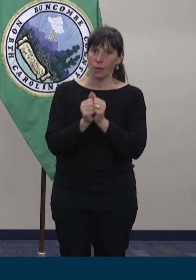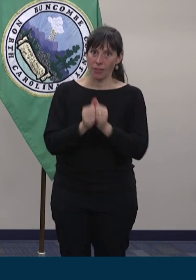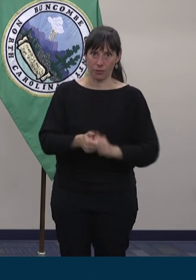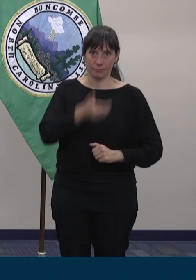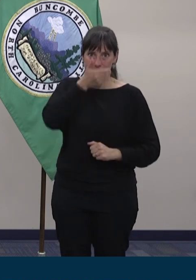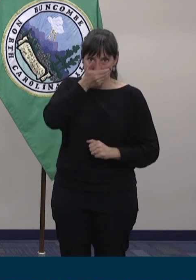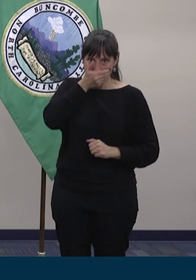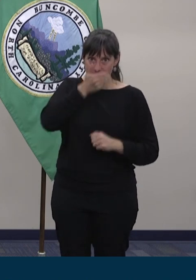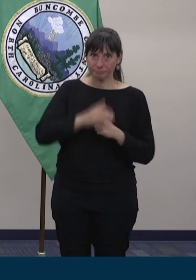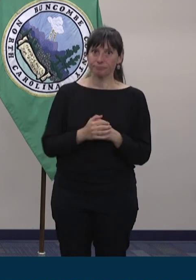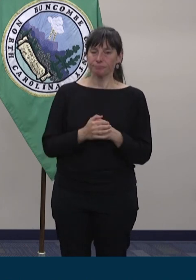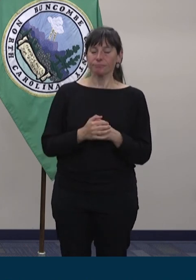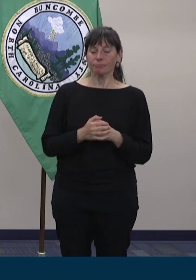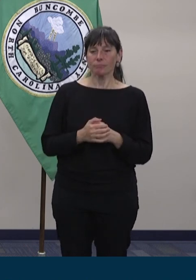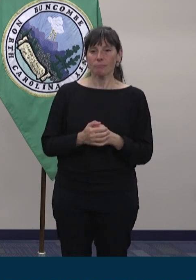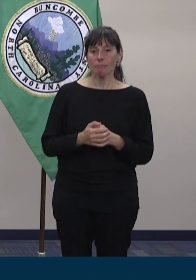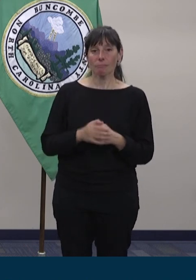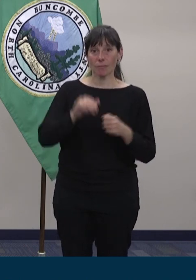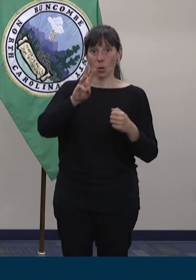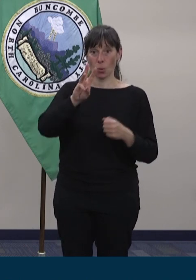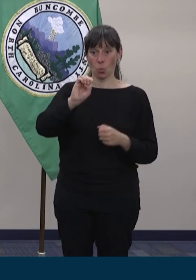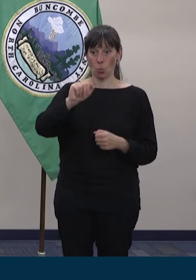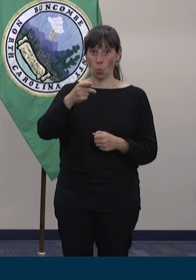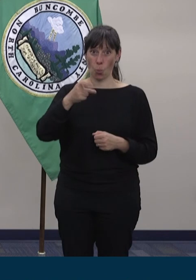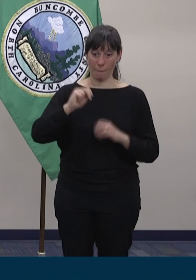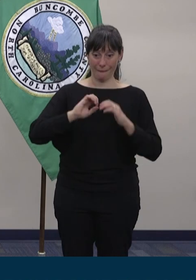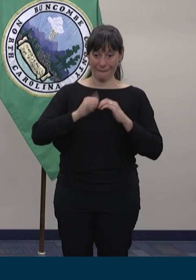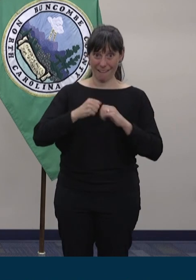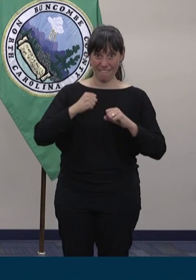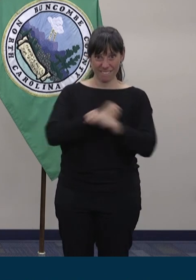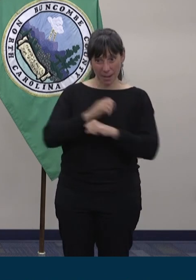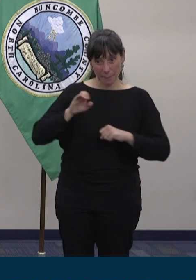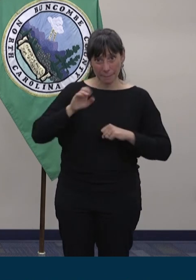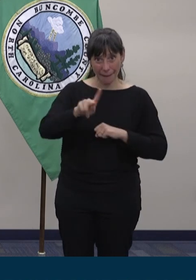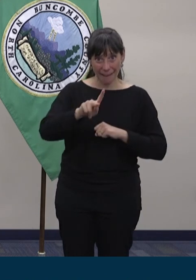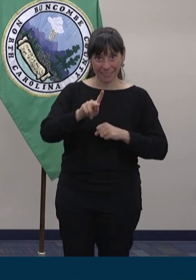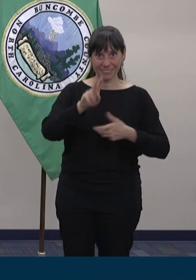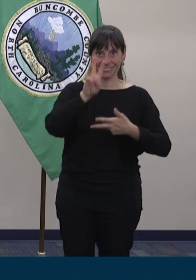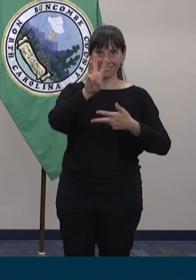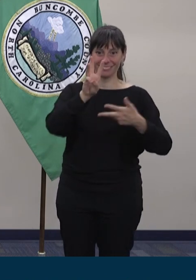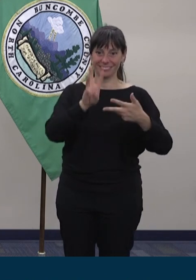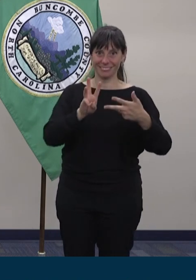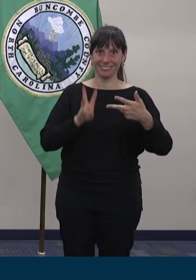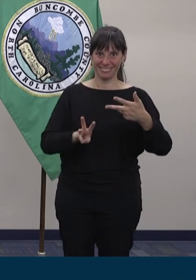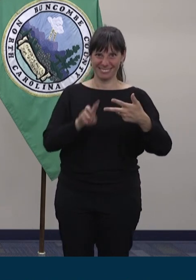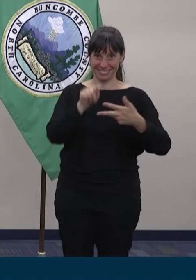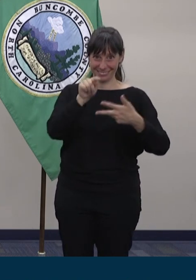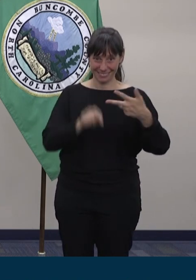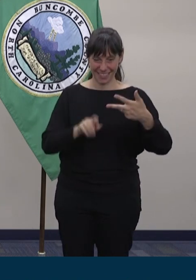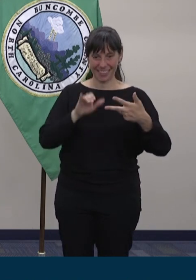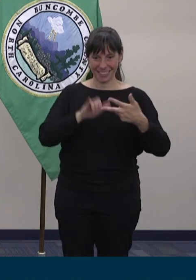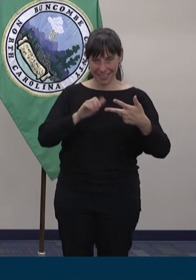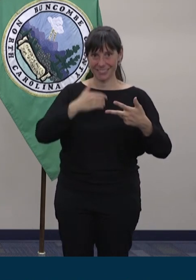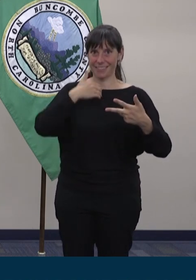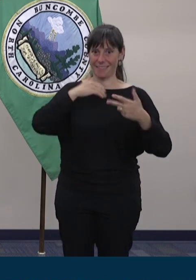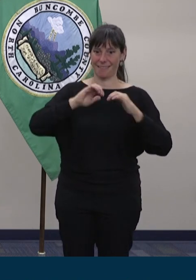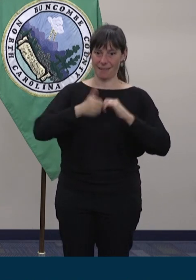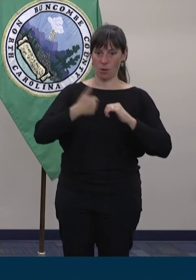weapons in this fight are the 3 Ws. They're the best tools we have to combat